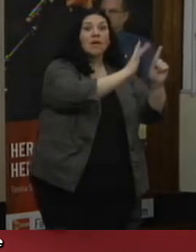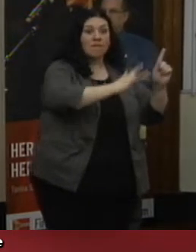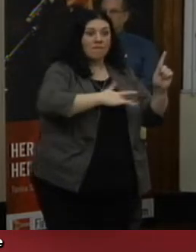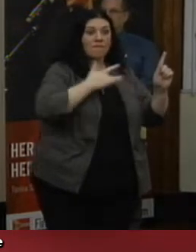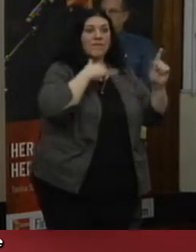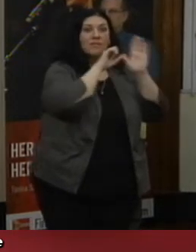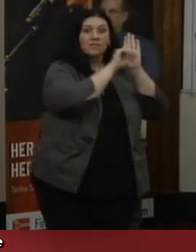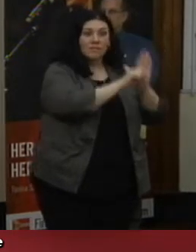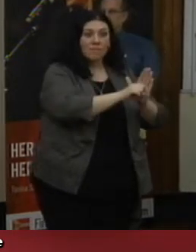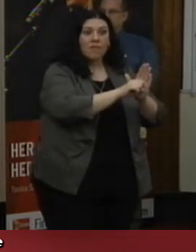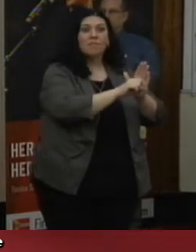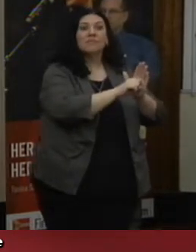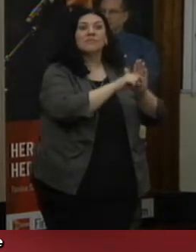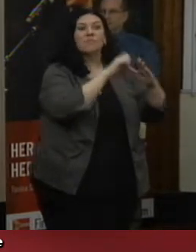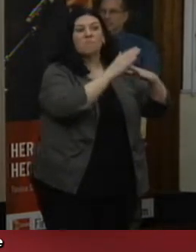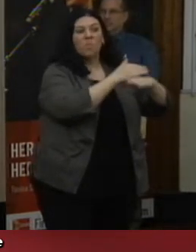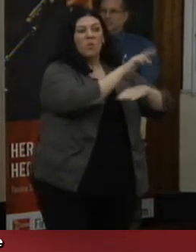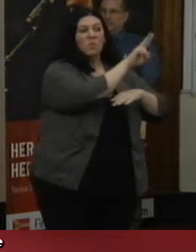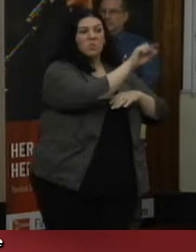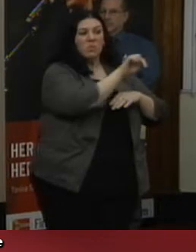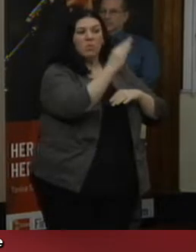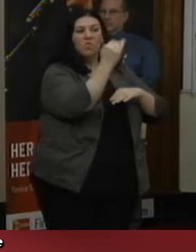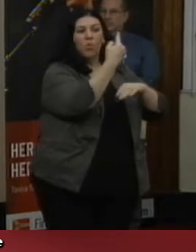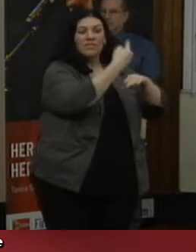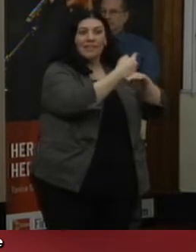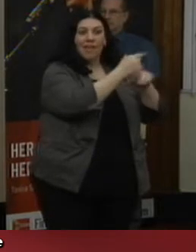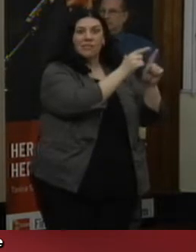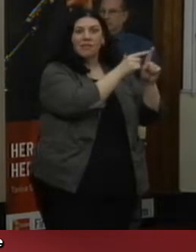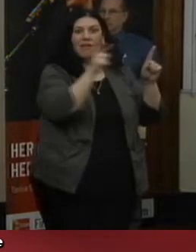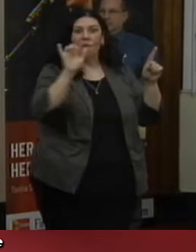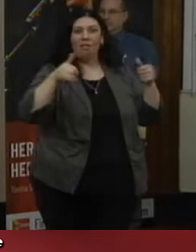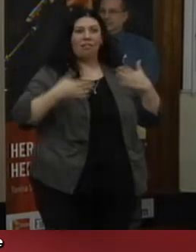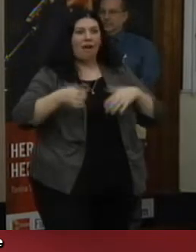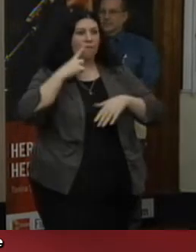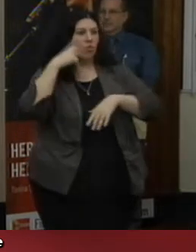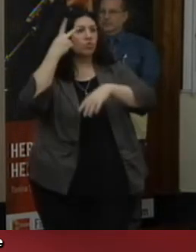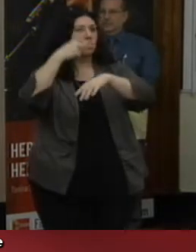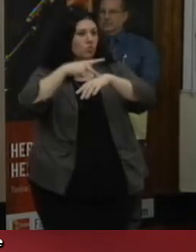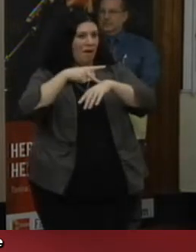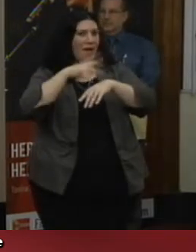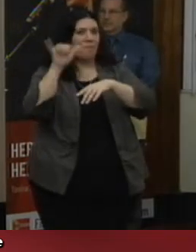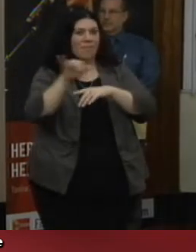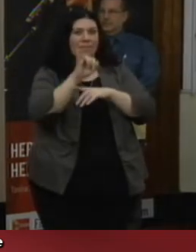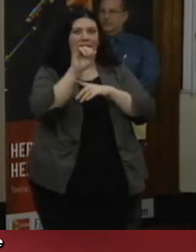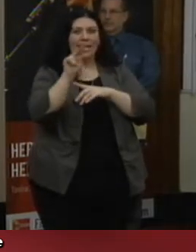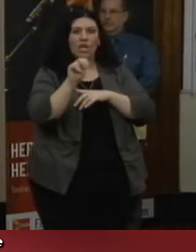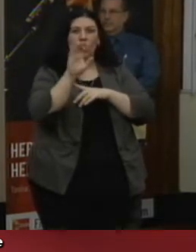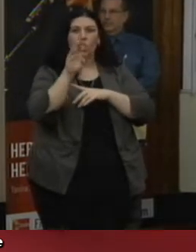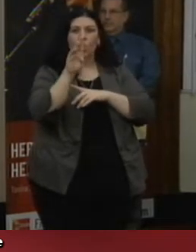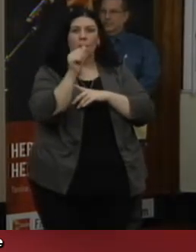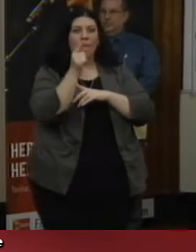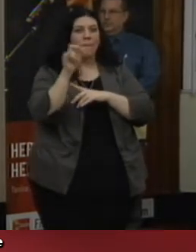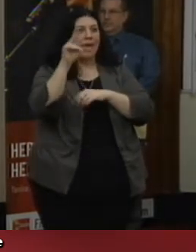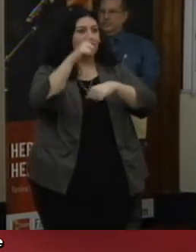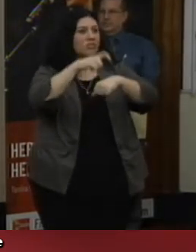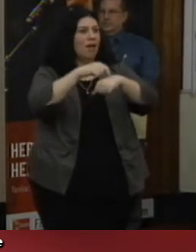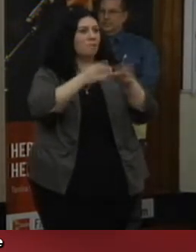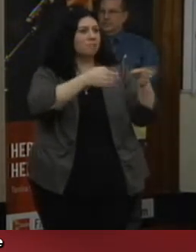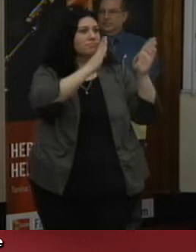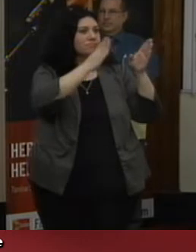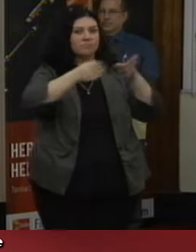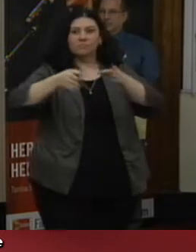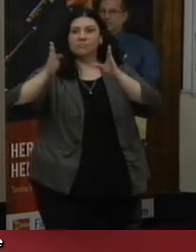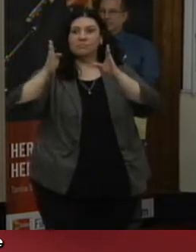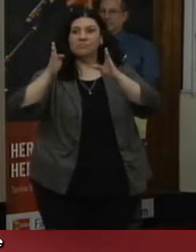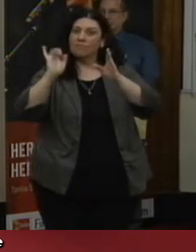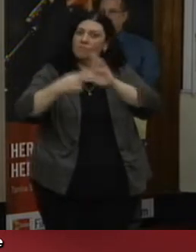reason for that 30-day initial period. The order requires all residents to